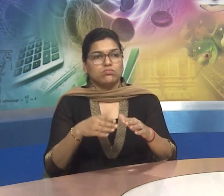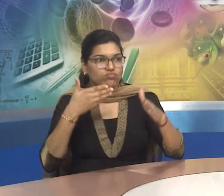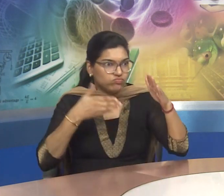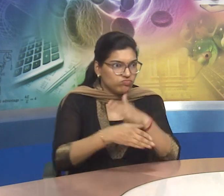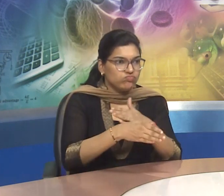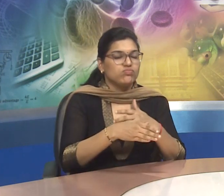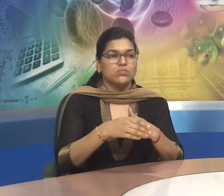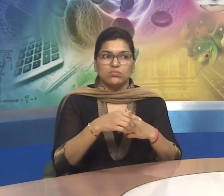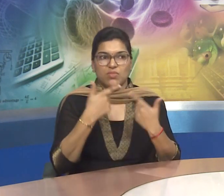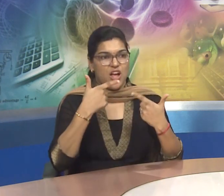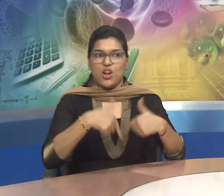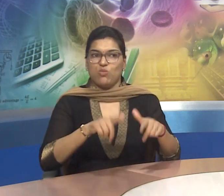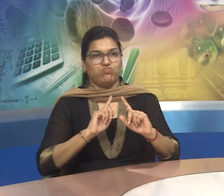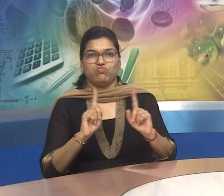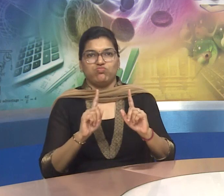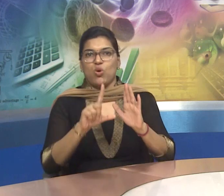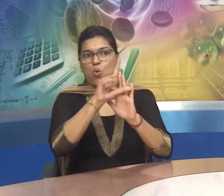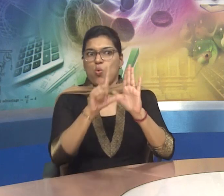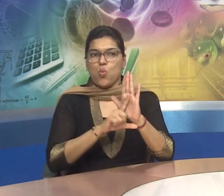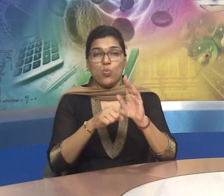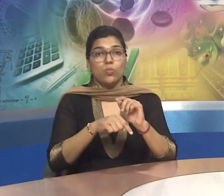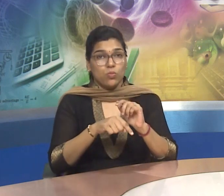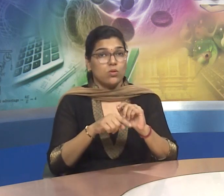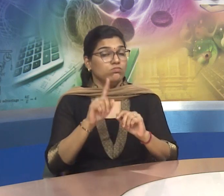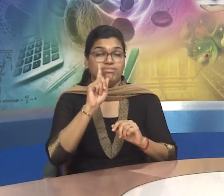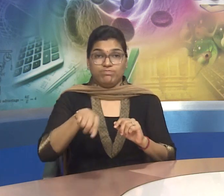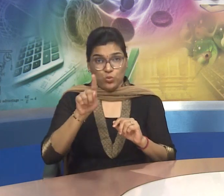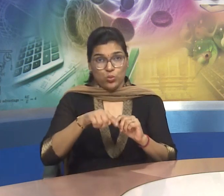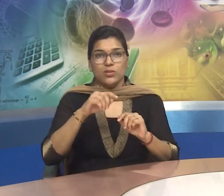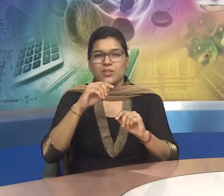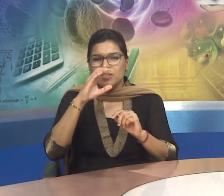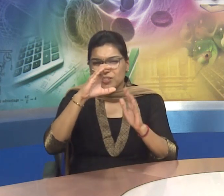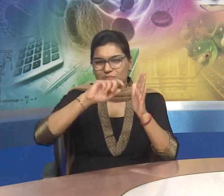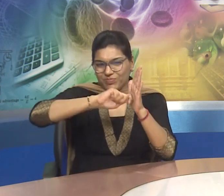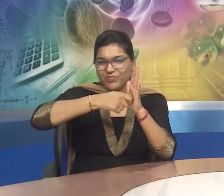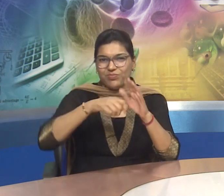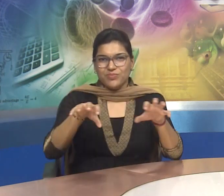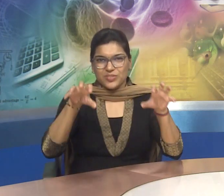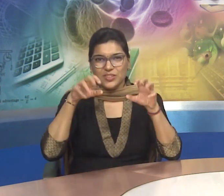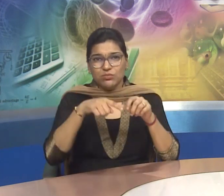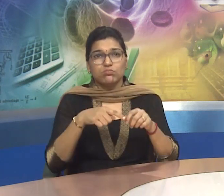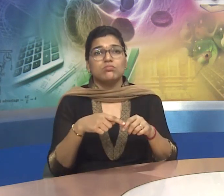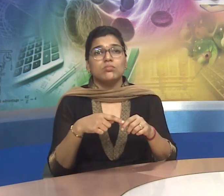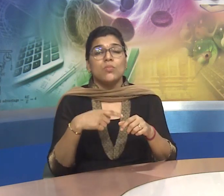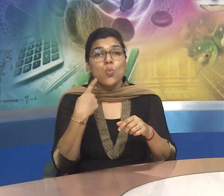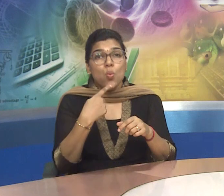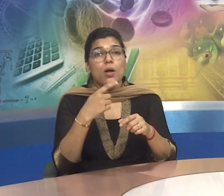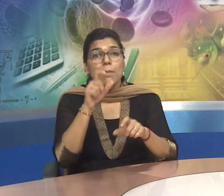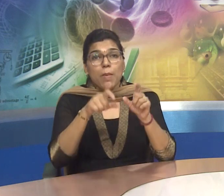point. The first point explains that the Constitution abolishes untouchability and